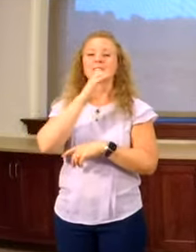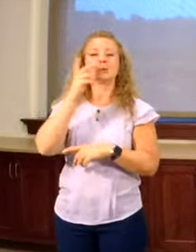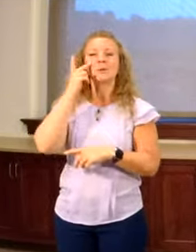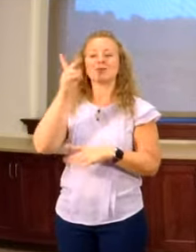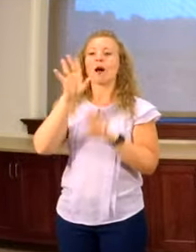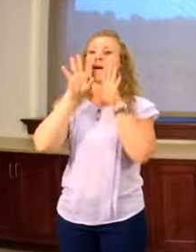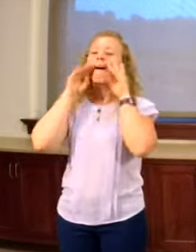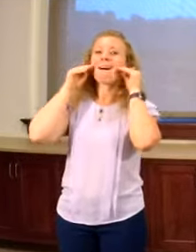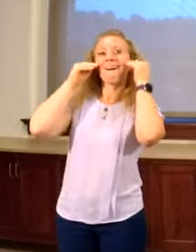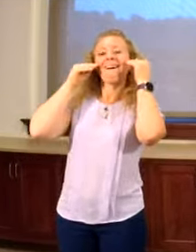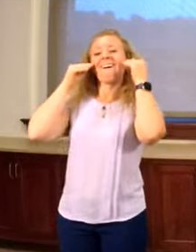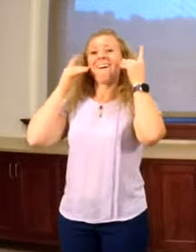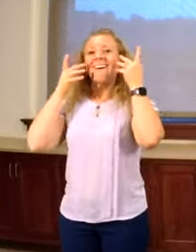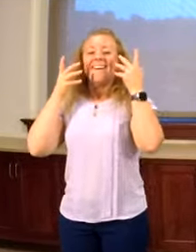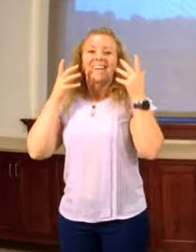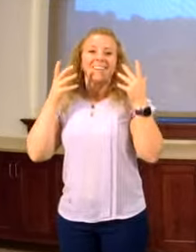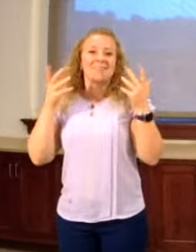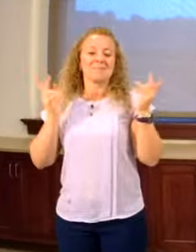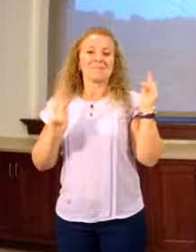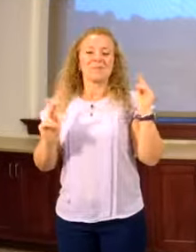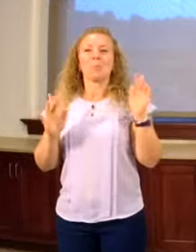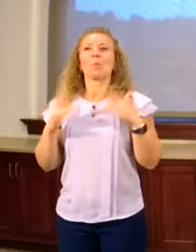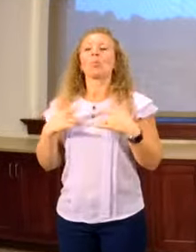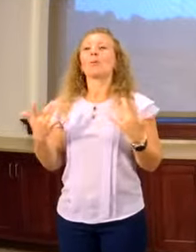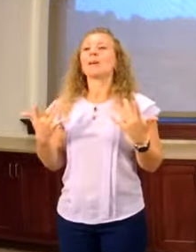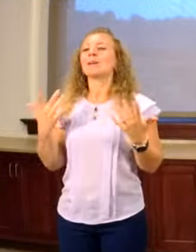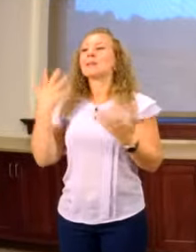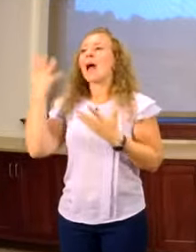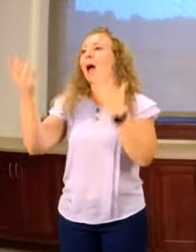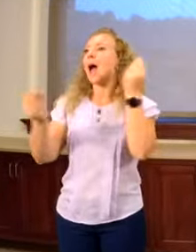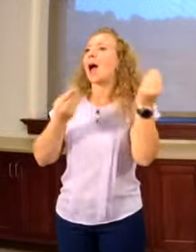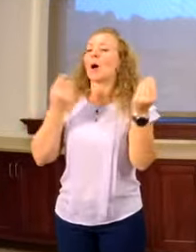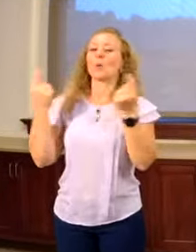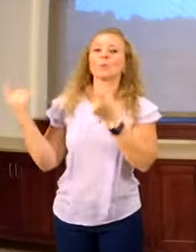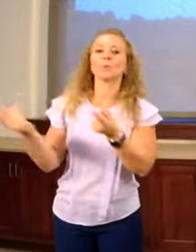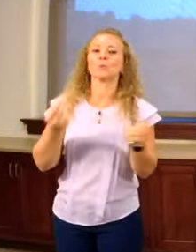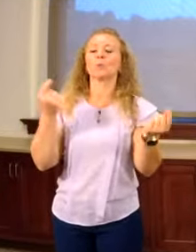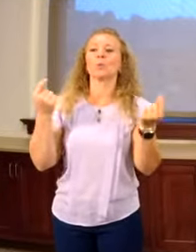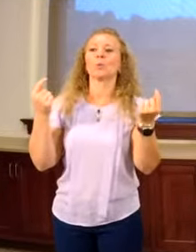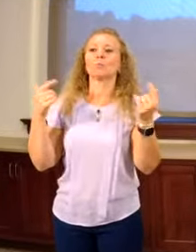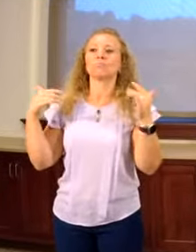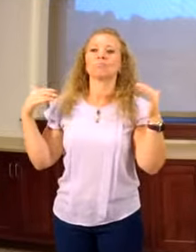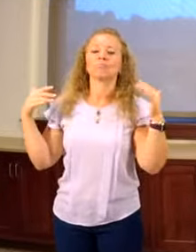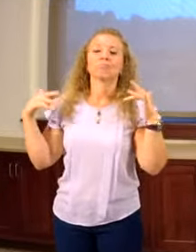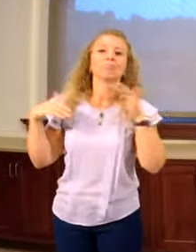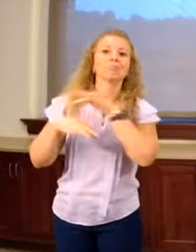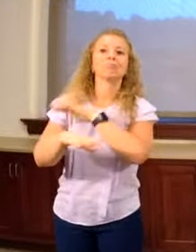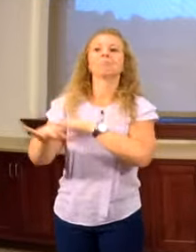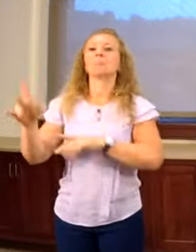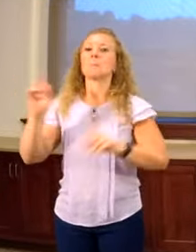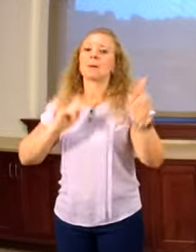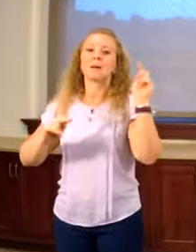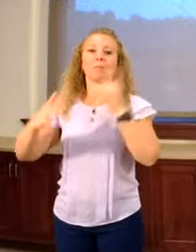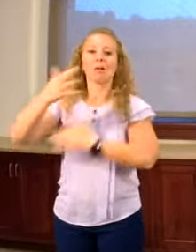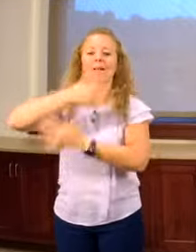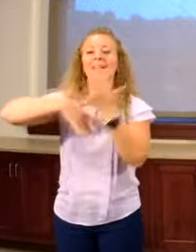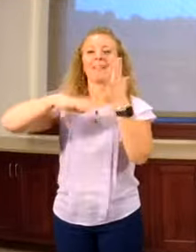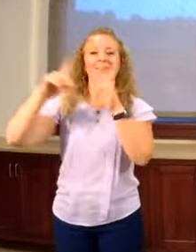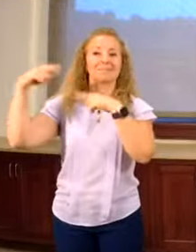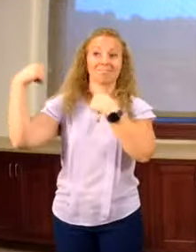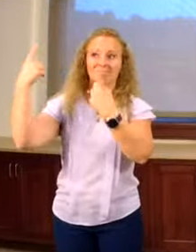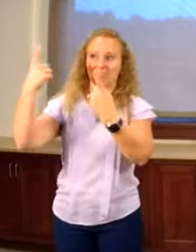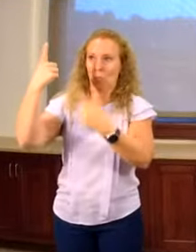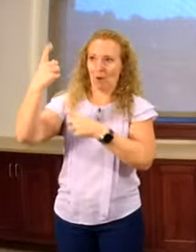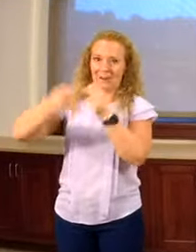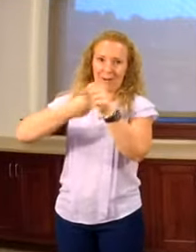just, the smiles on their faces to be out and about in a crowd of people for the first time in almost a